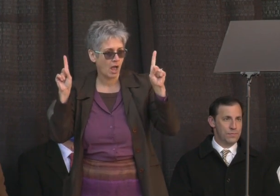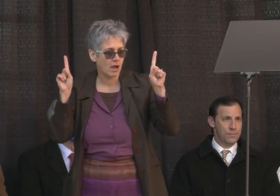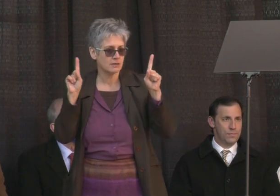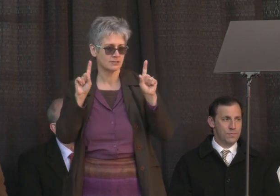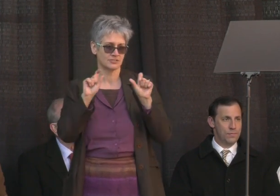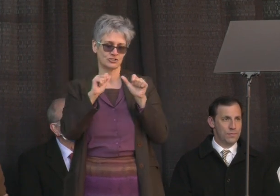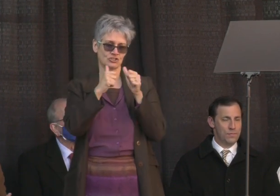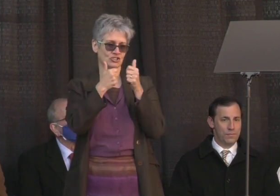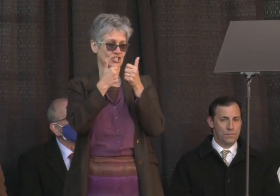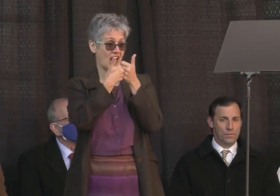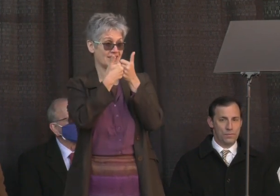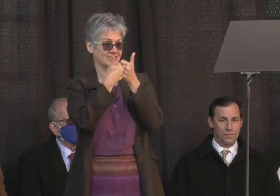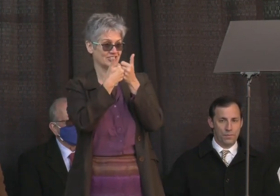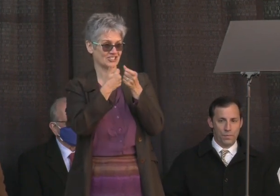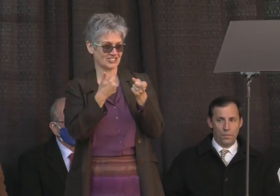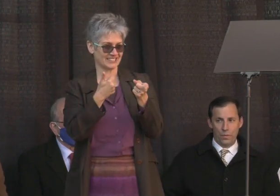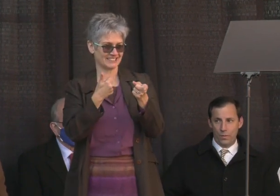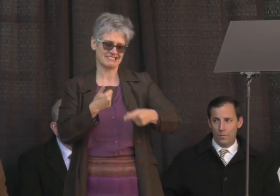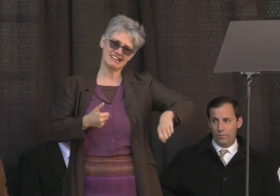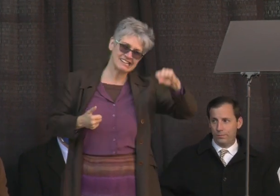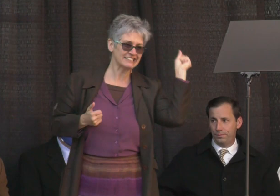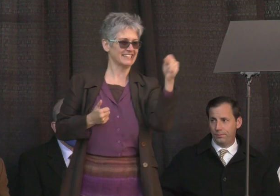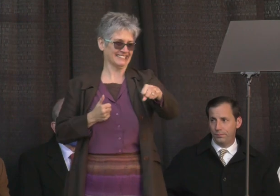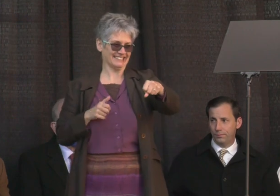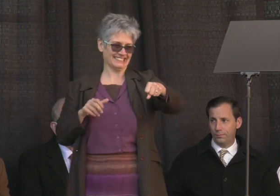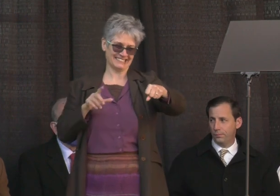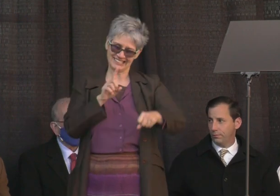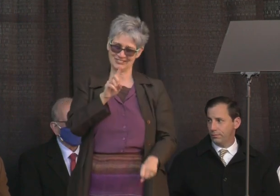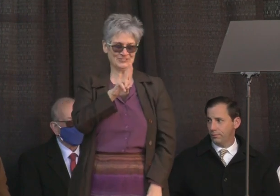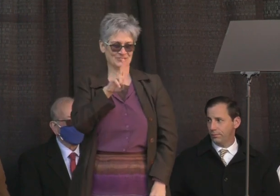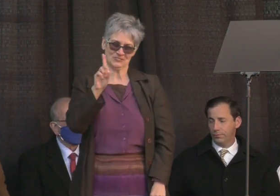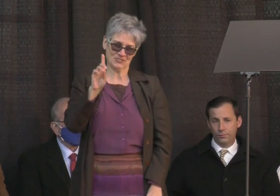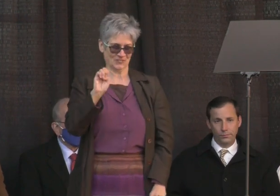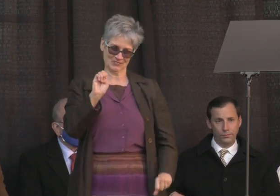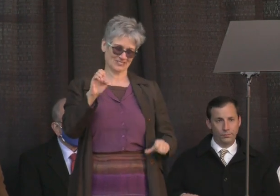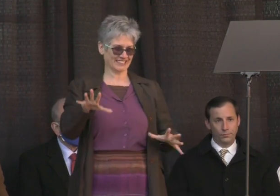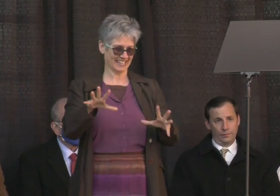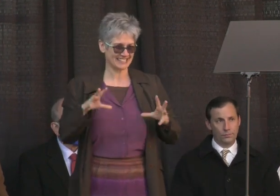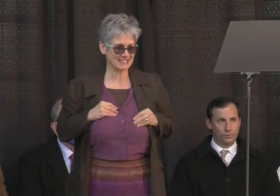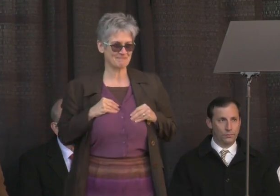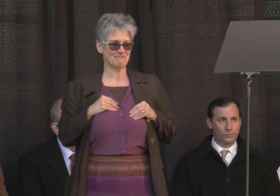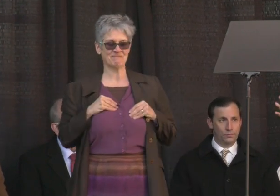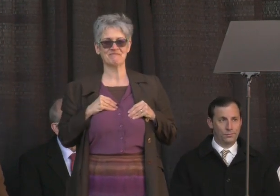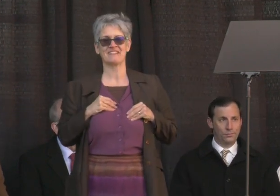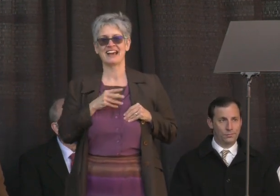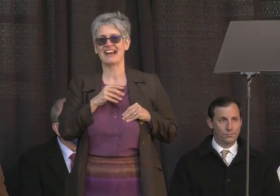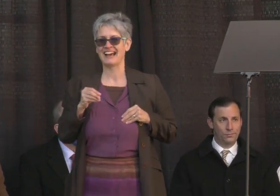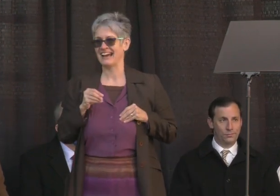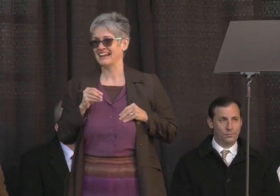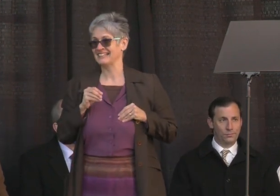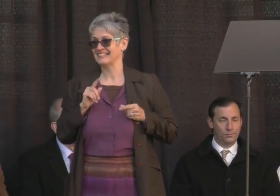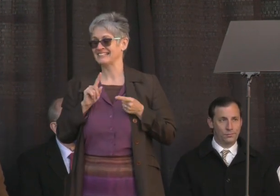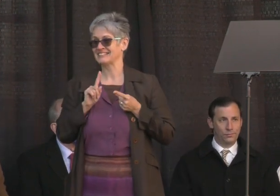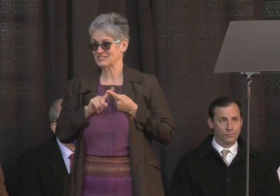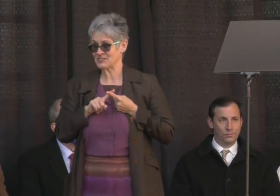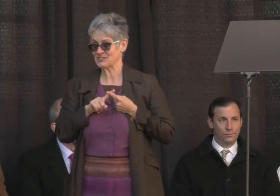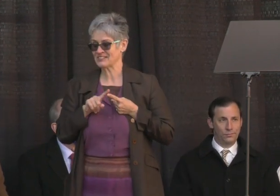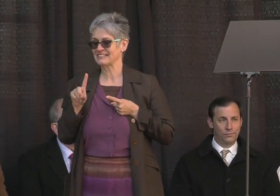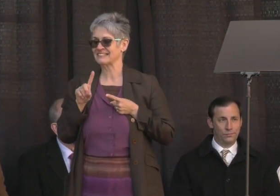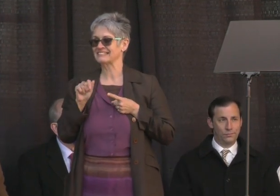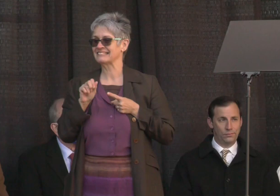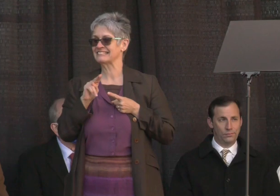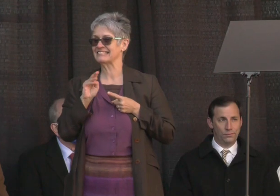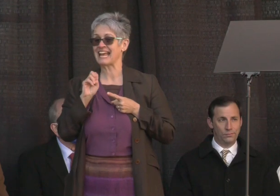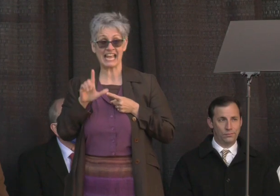dude, I accept, all right? And to Daniel Rickenmann and our other council members and Ms.